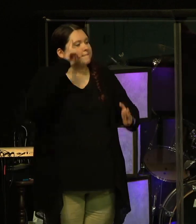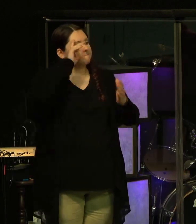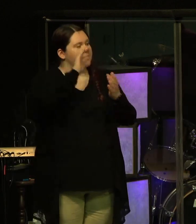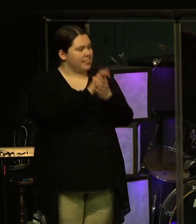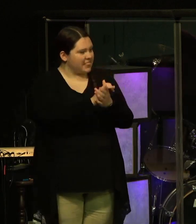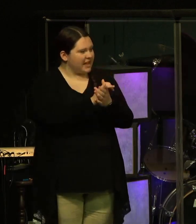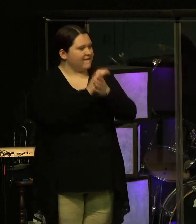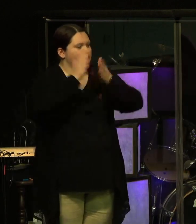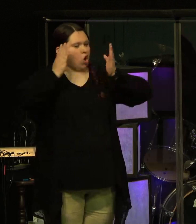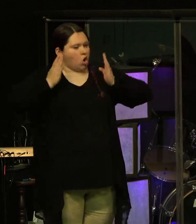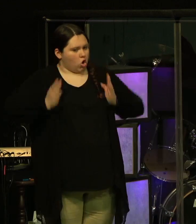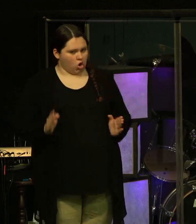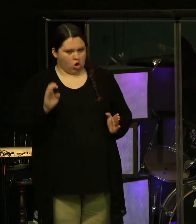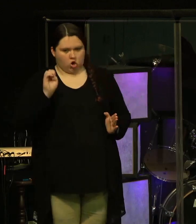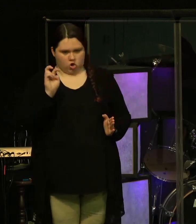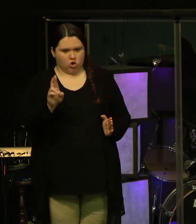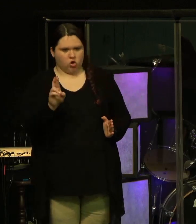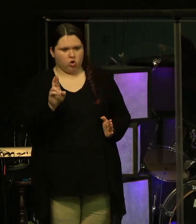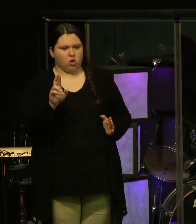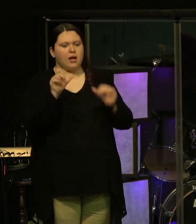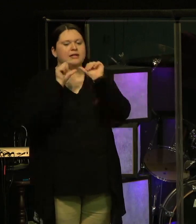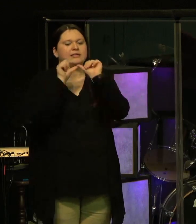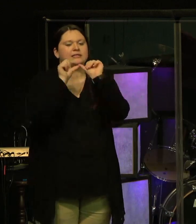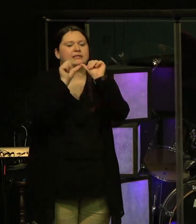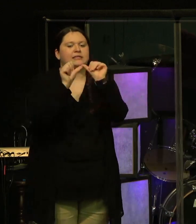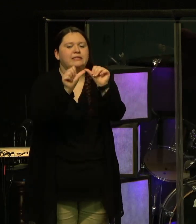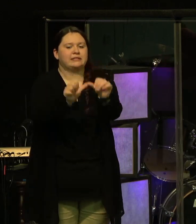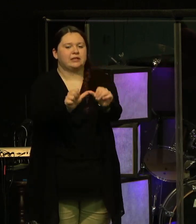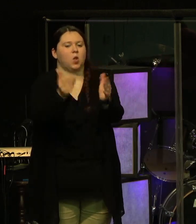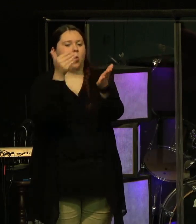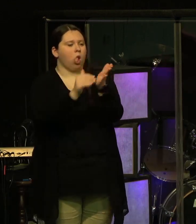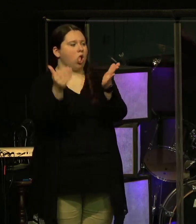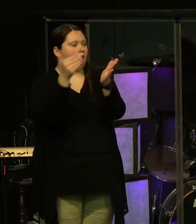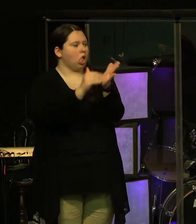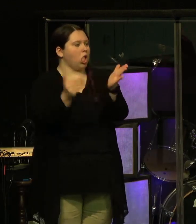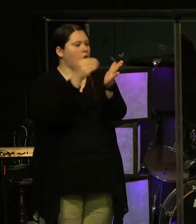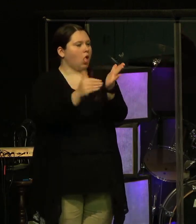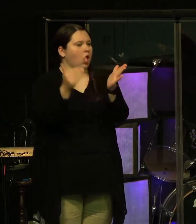a continuing thing, a continuing process,